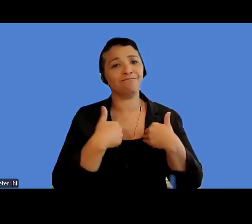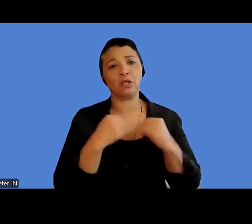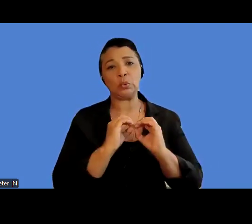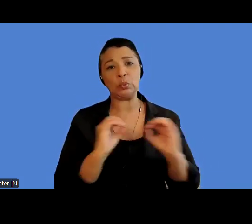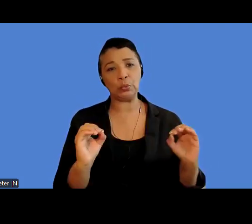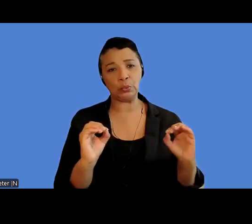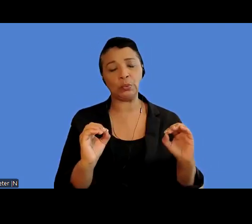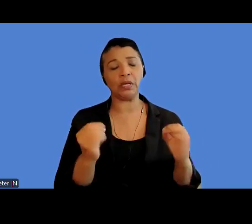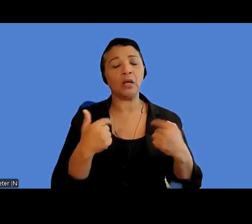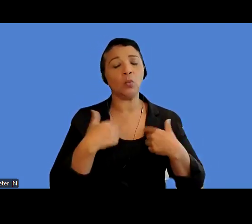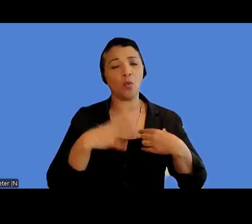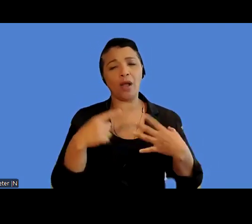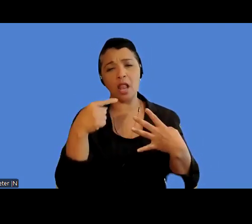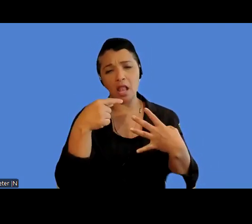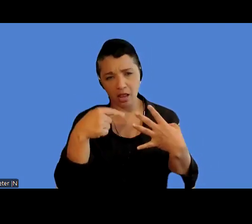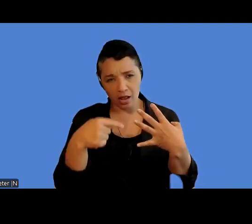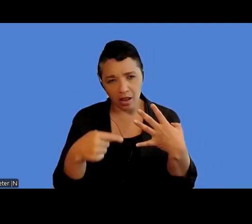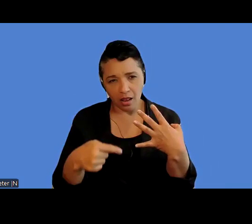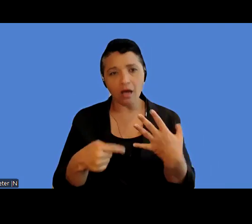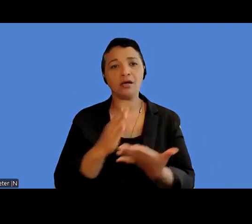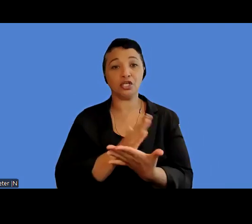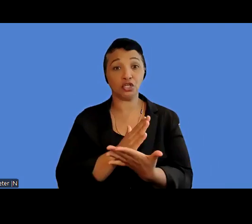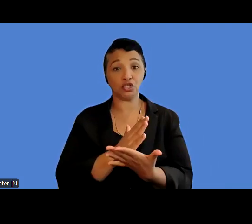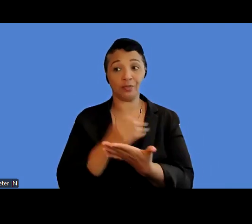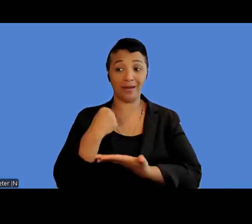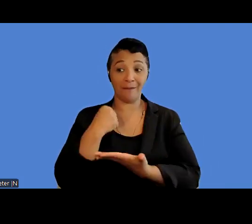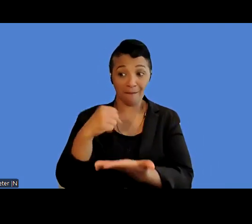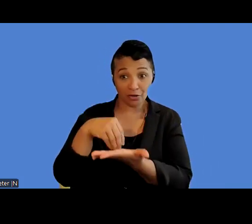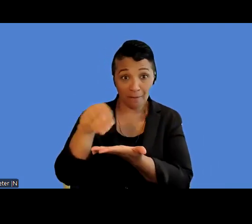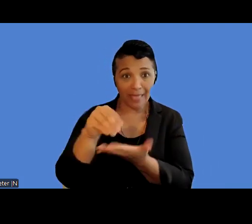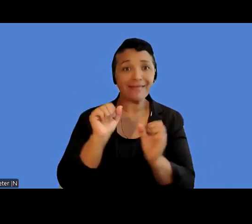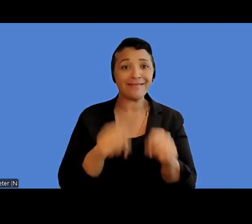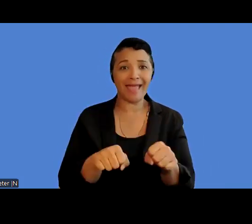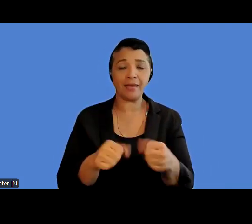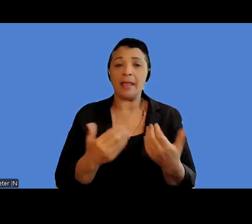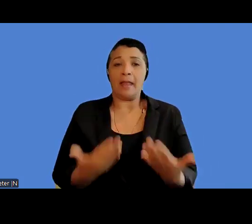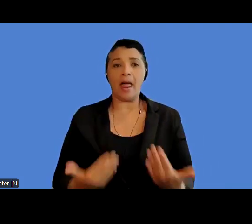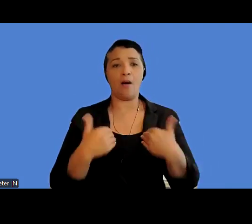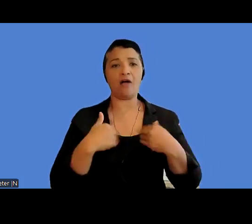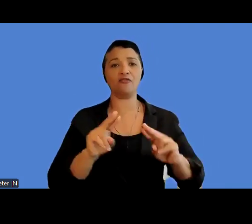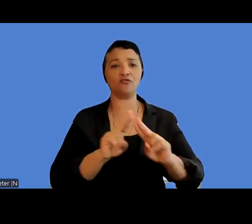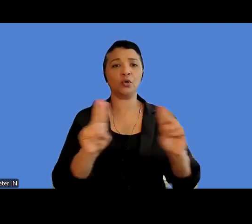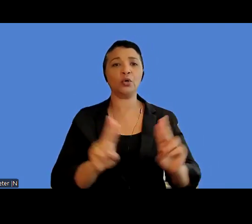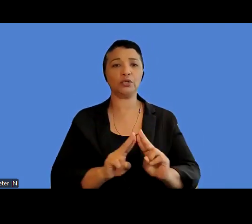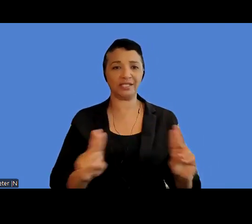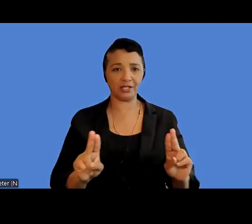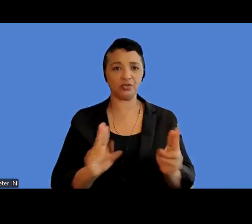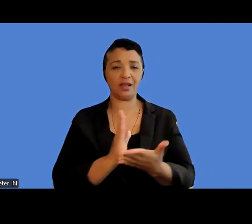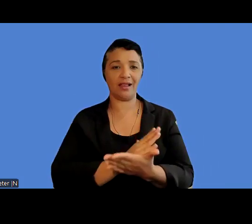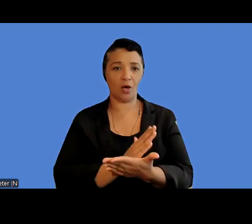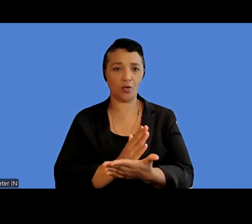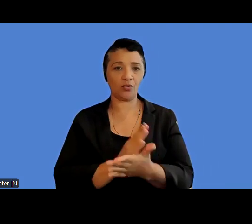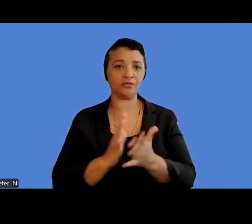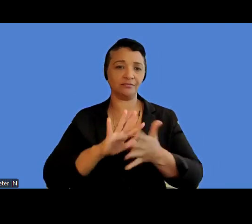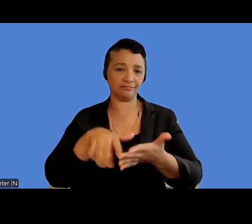allow as many languages as our budget allows. We have international sign and we